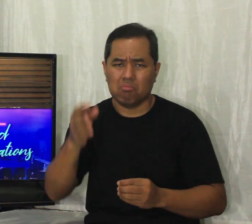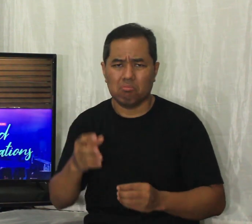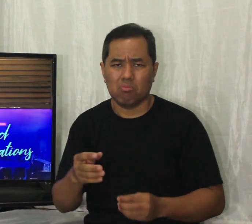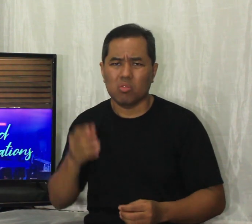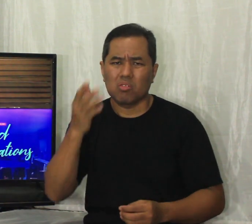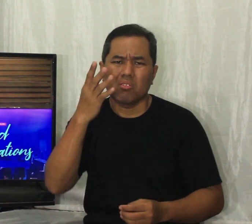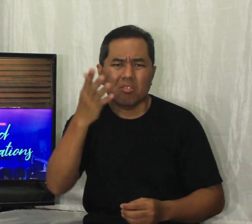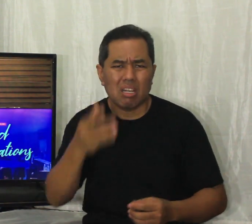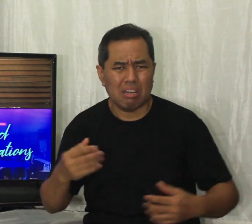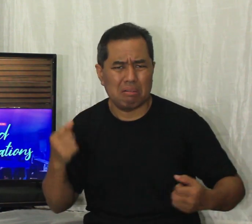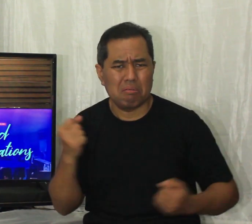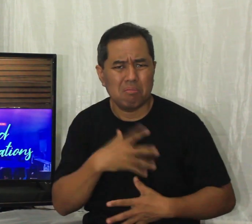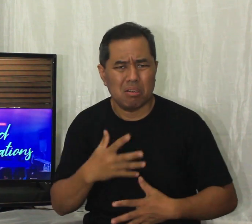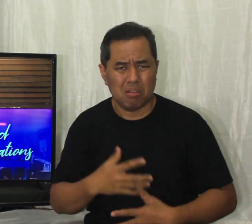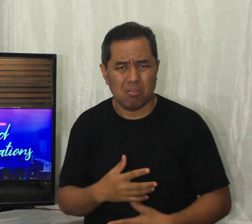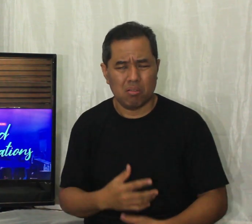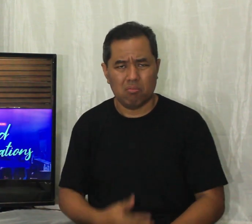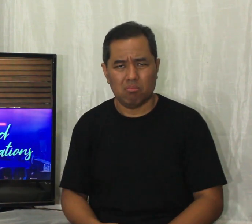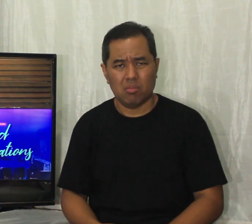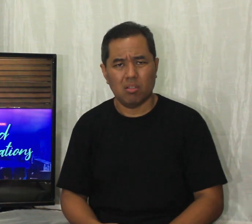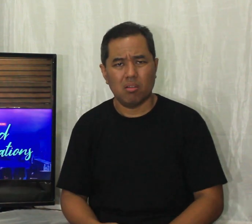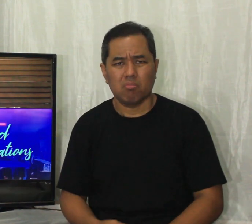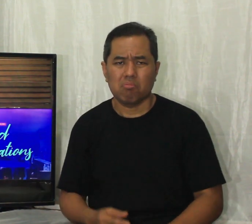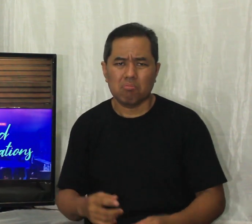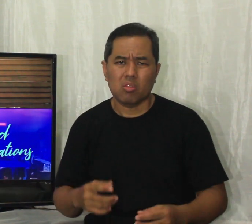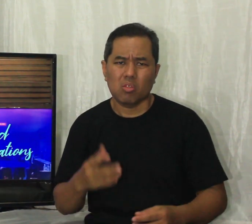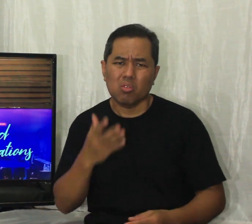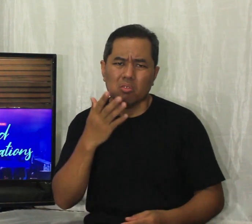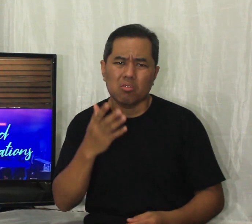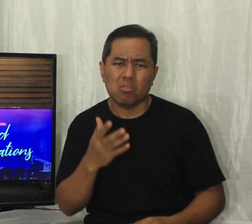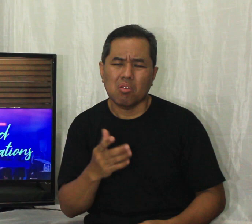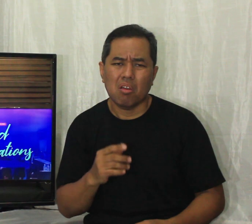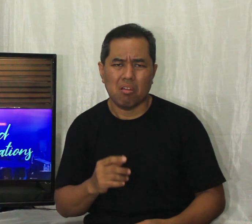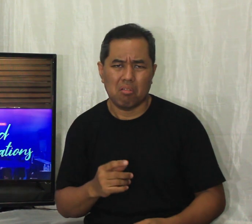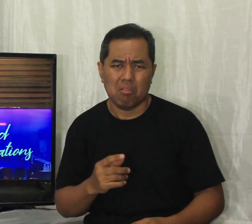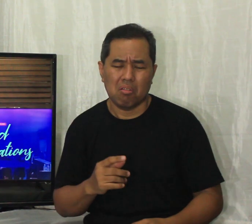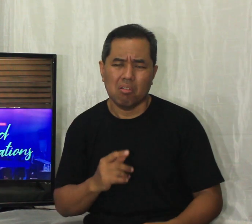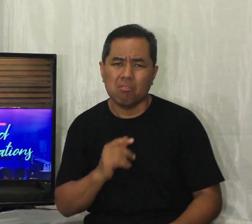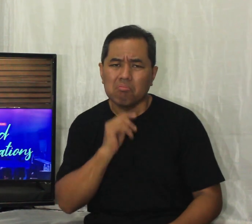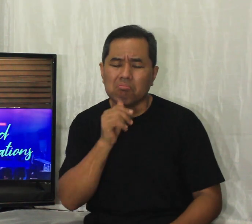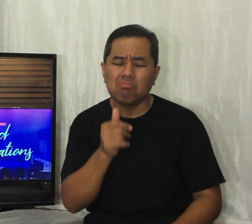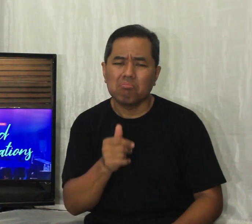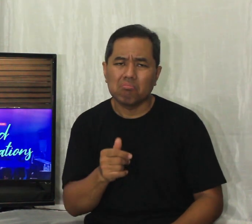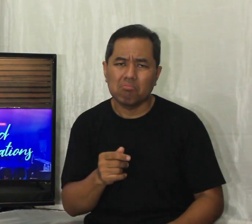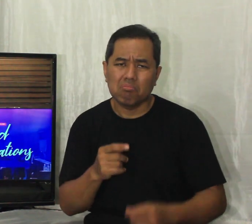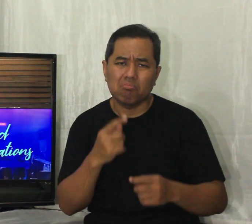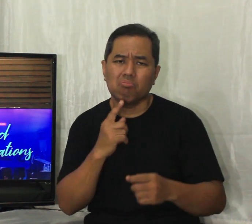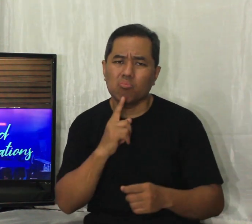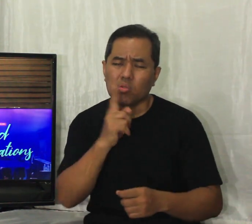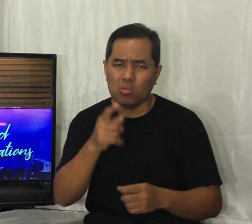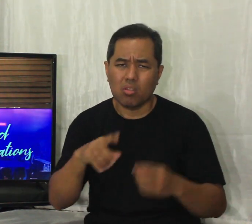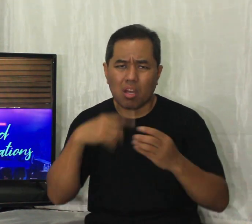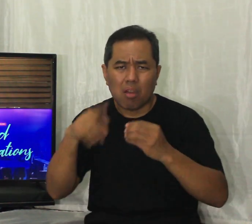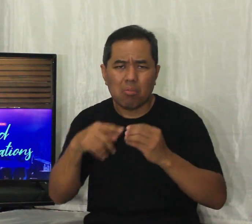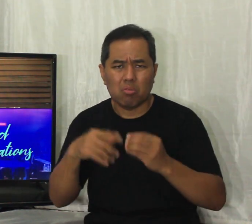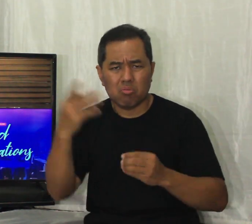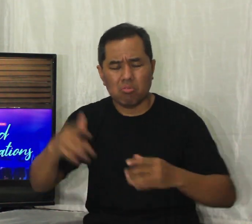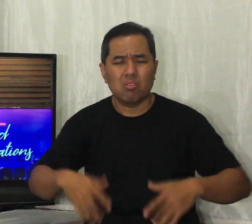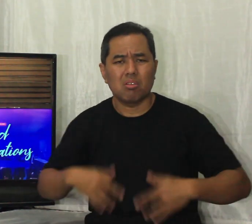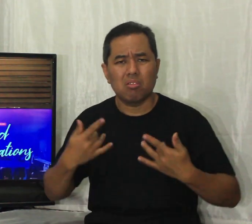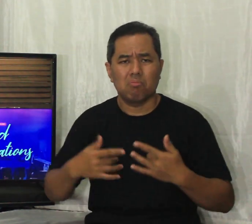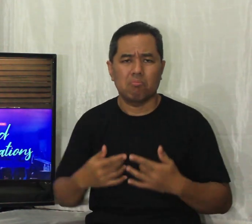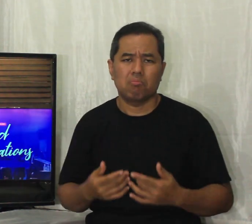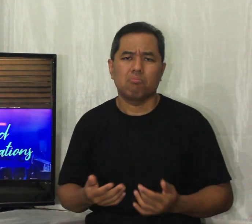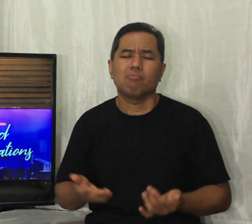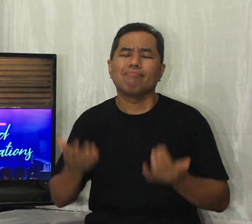pandemic, and maybe just uncertain about your own life. God is present,